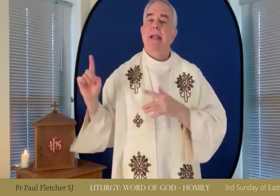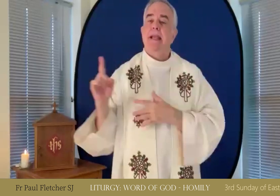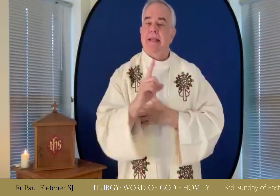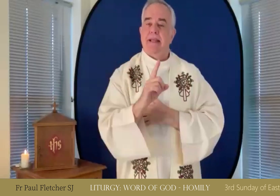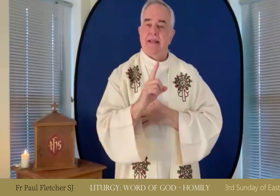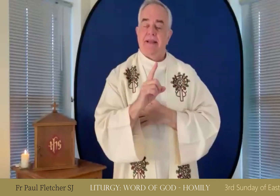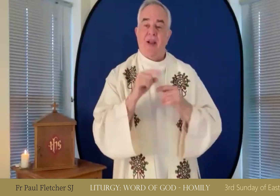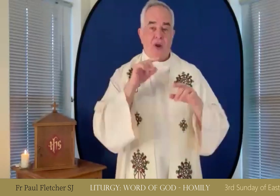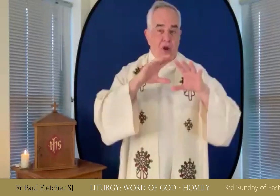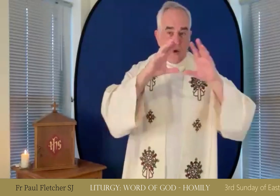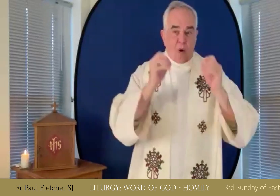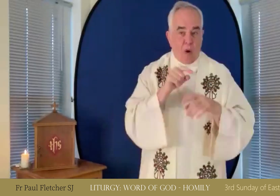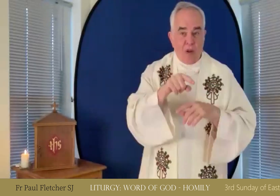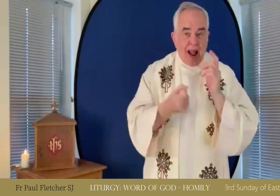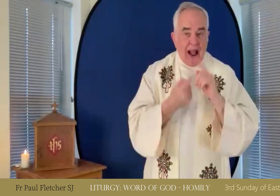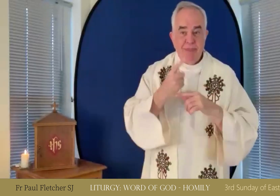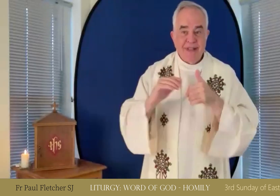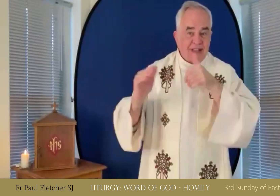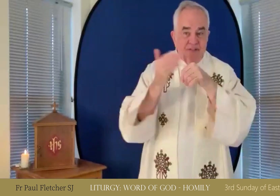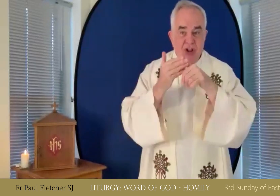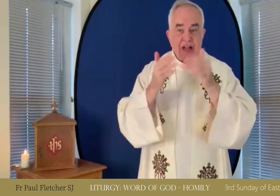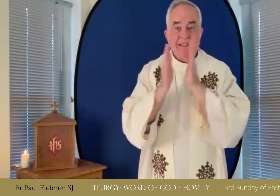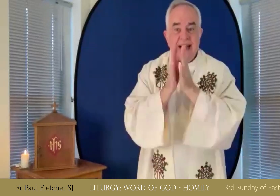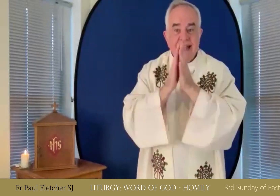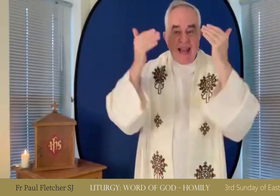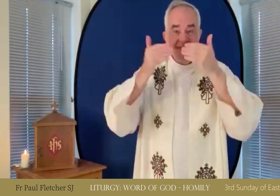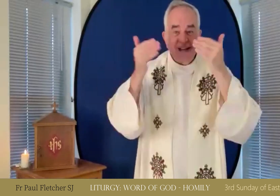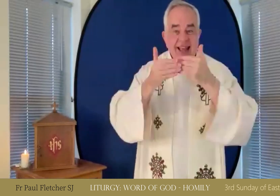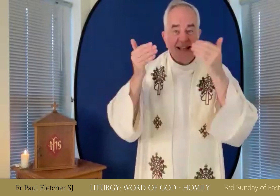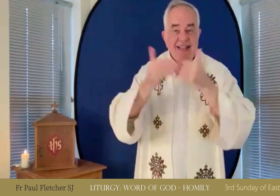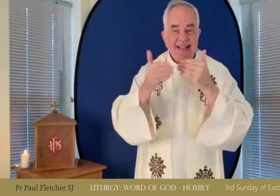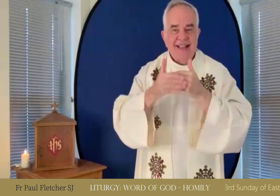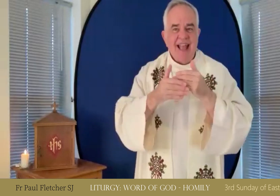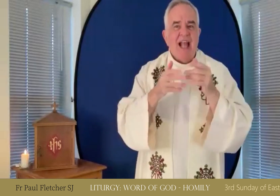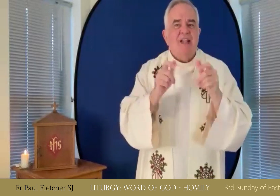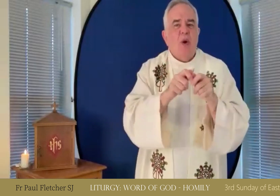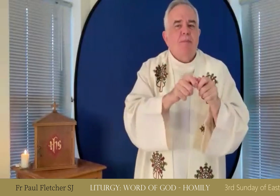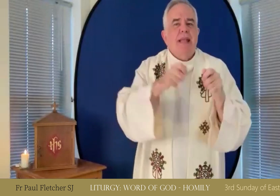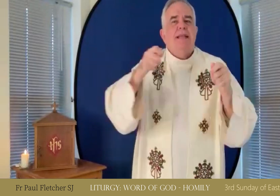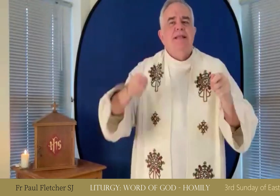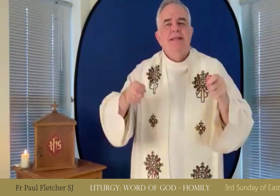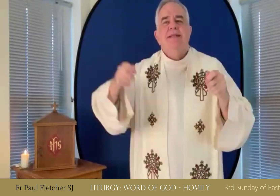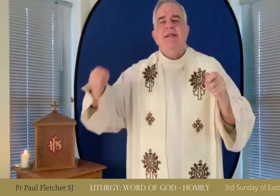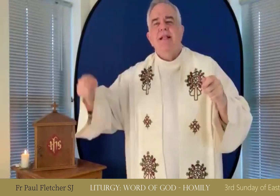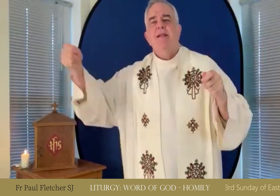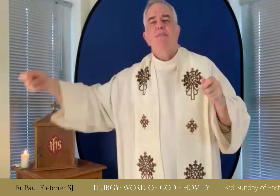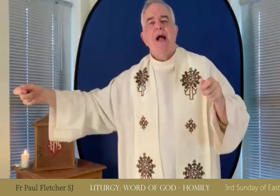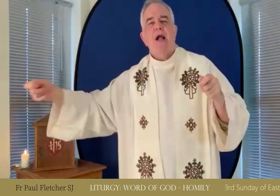been. All that happened the first Sunday evening, so it's been spread